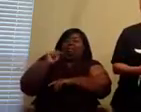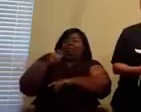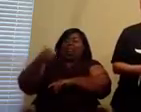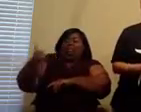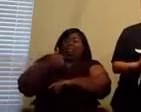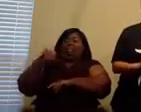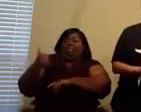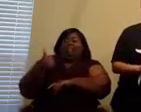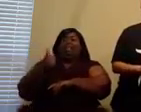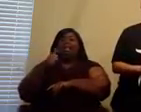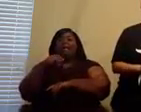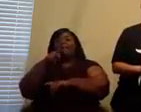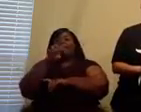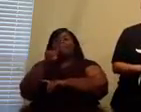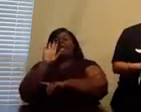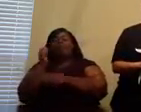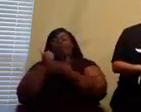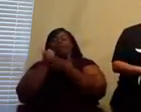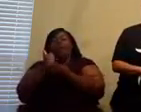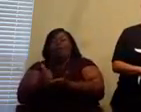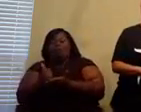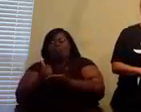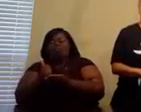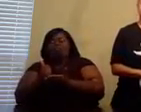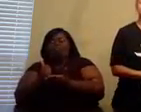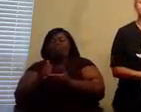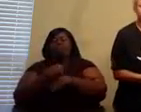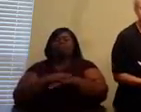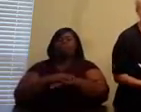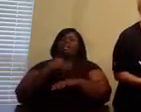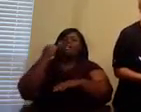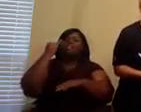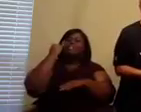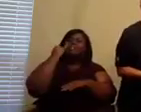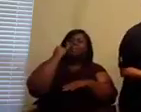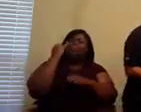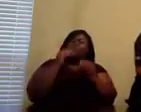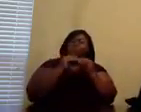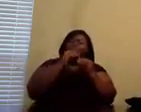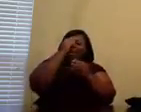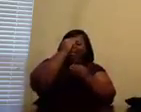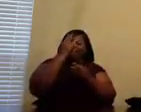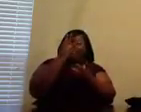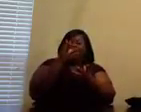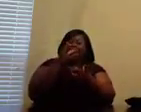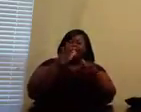nowweknow.net to see even more information and get testimonies. Thank you so much.